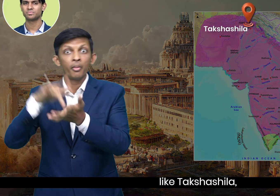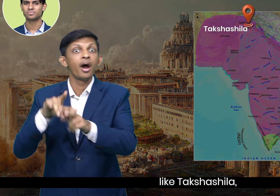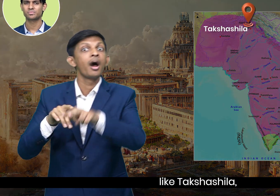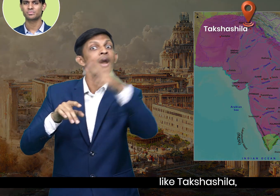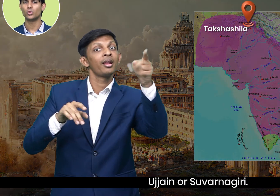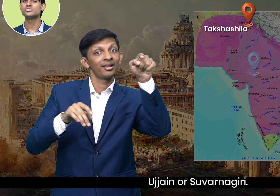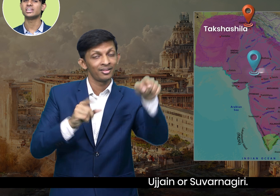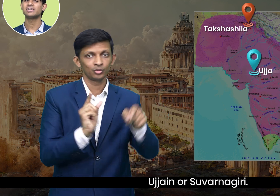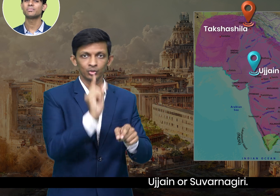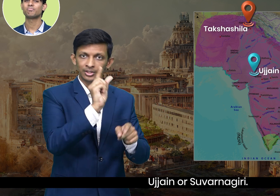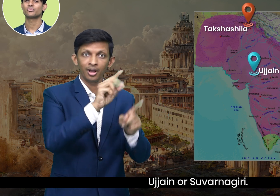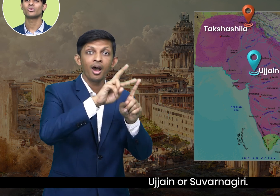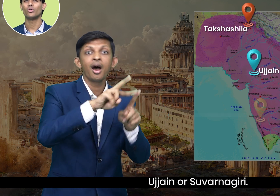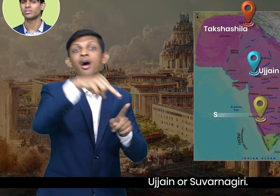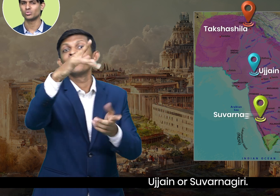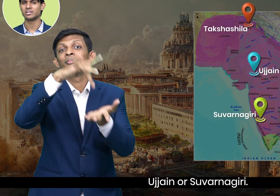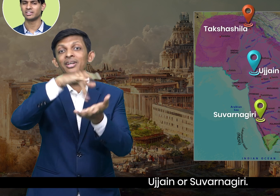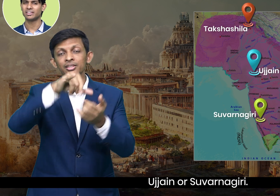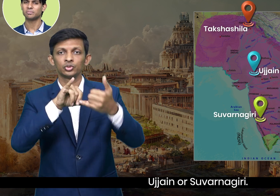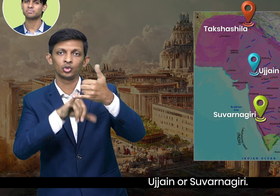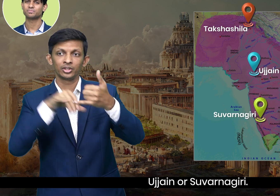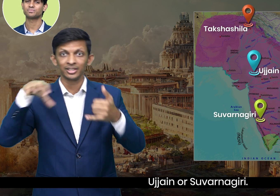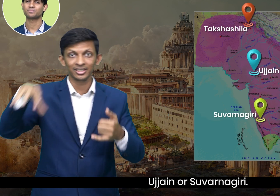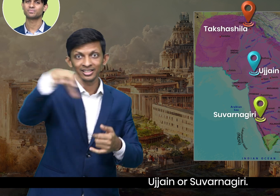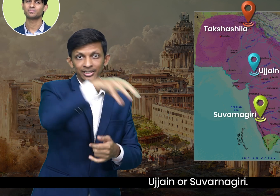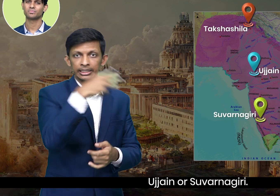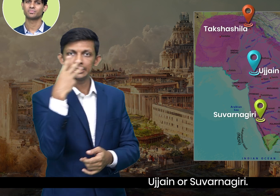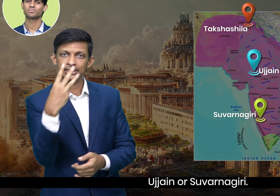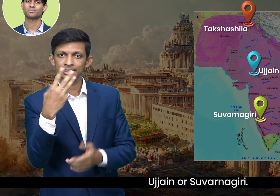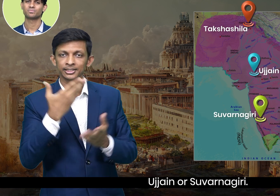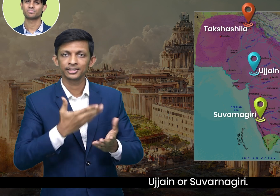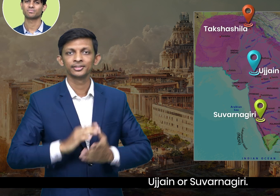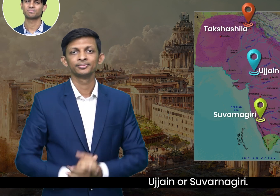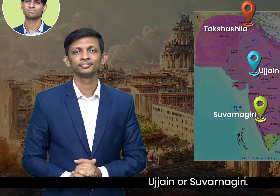Takshashila, Ujjain, or Suvarnagiri.